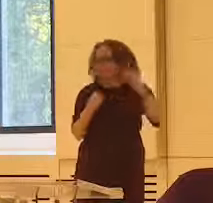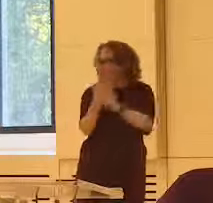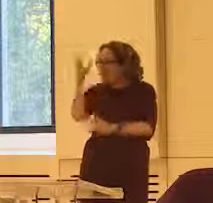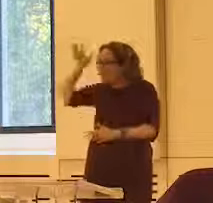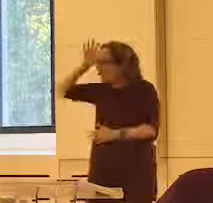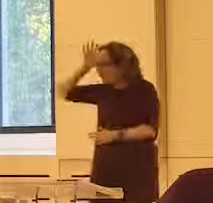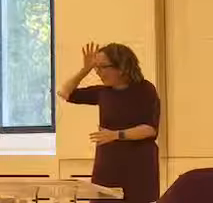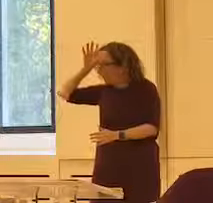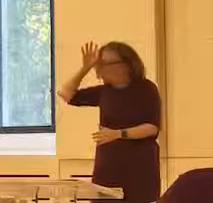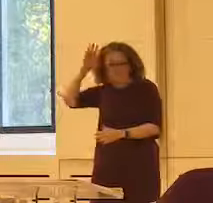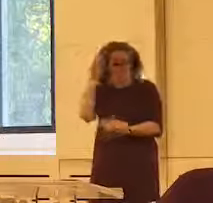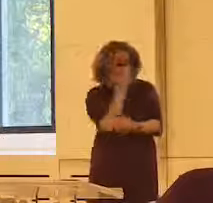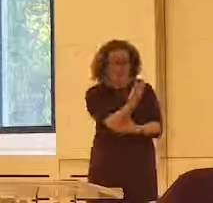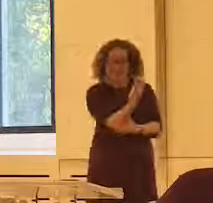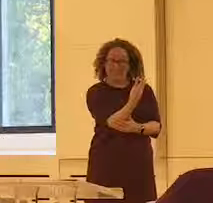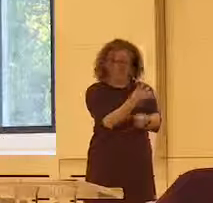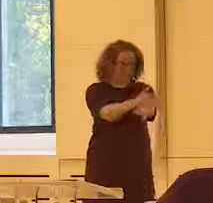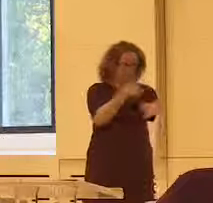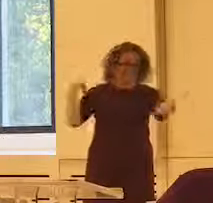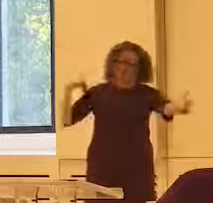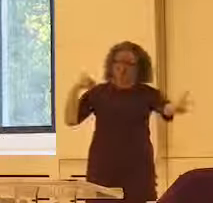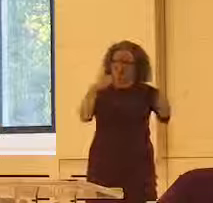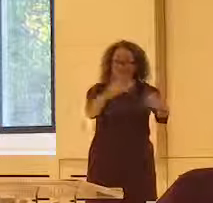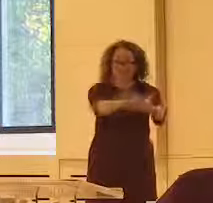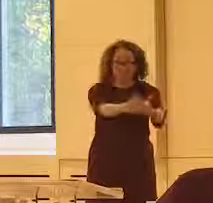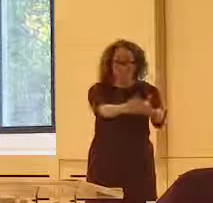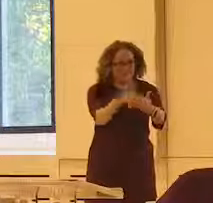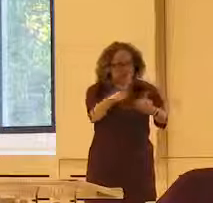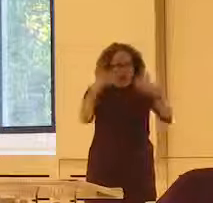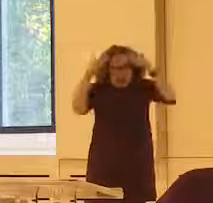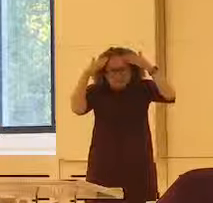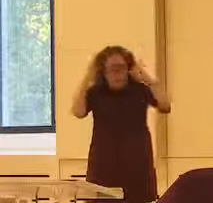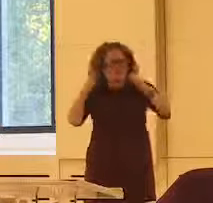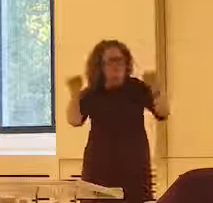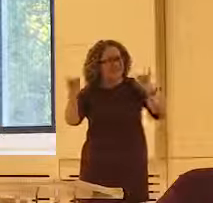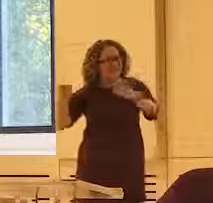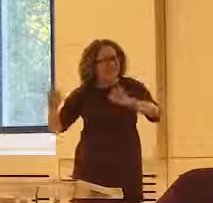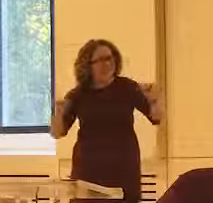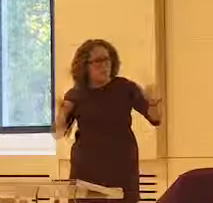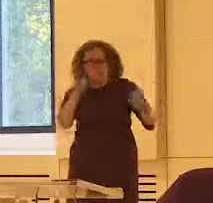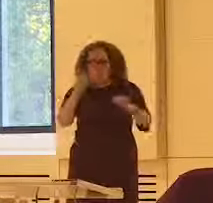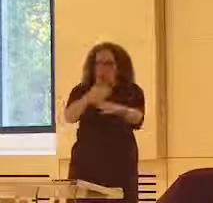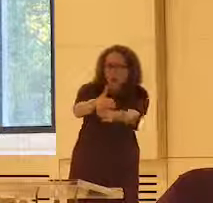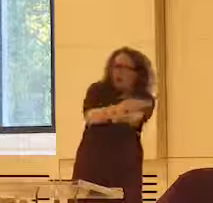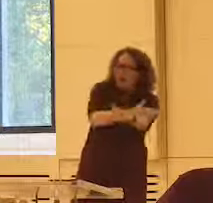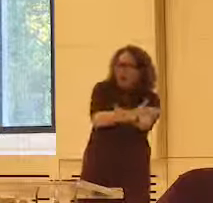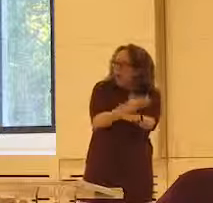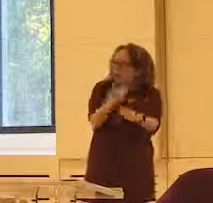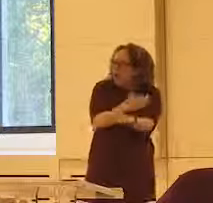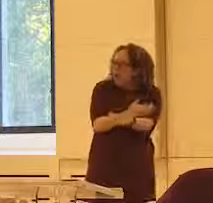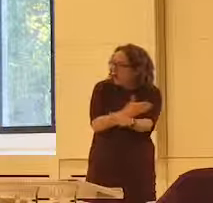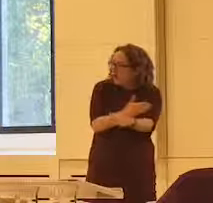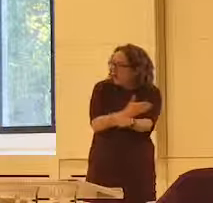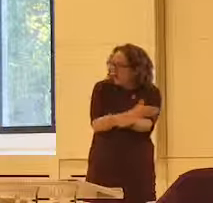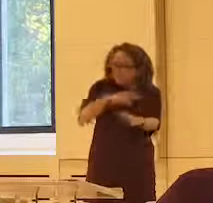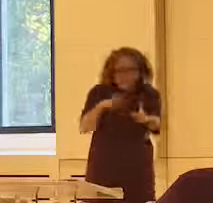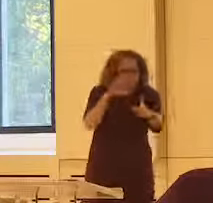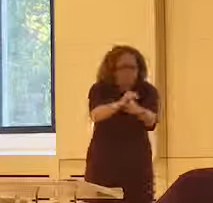And then Bluebell Ward and and Springfield. There's 3 units. But what about before that? What about earlier